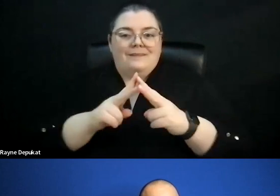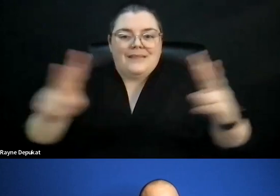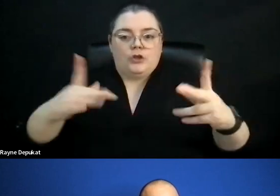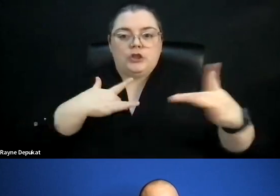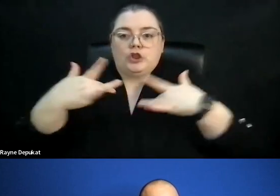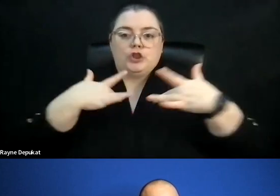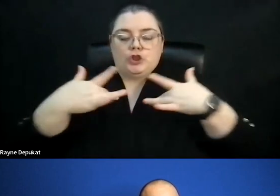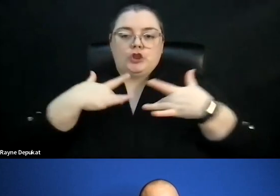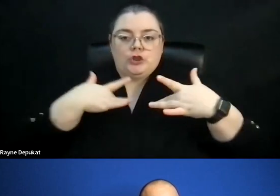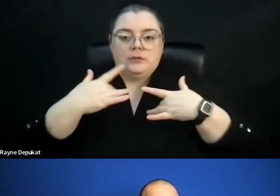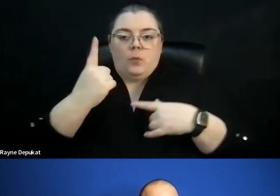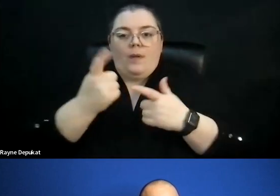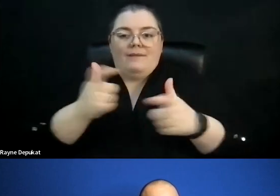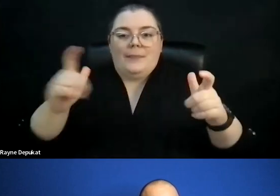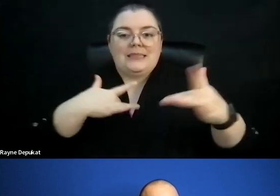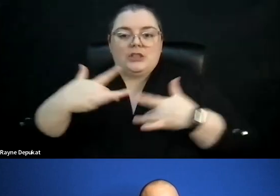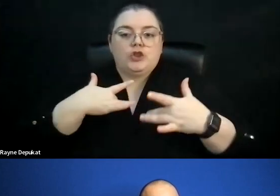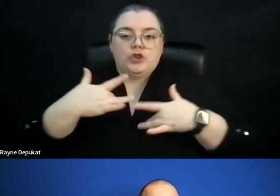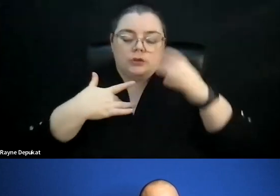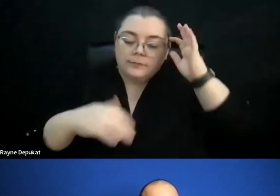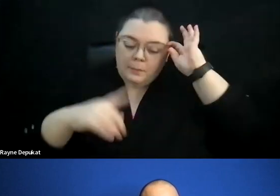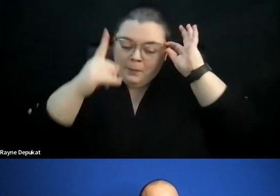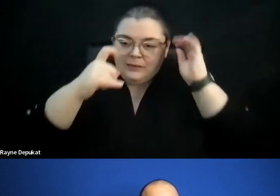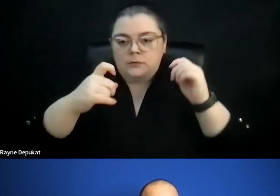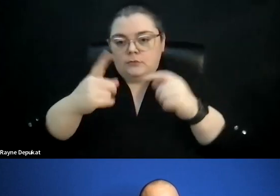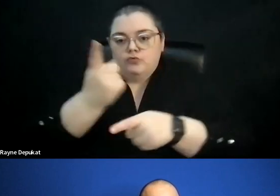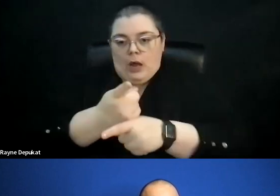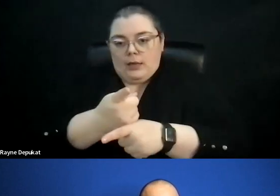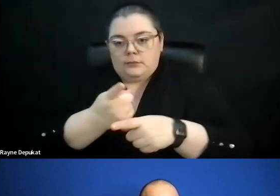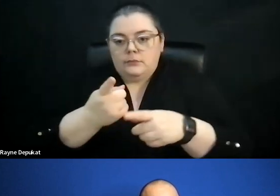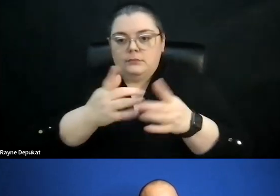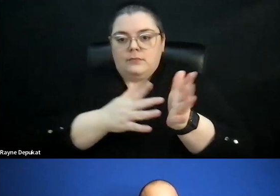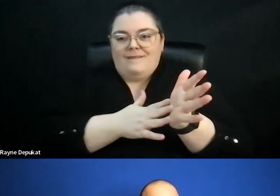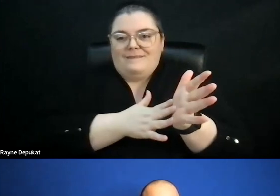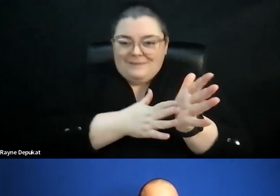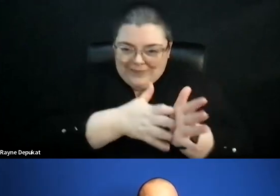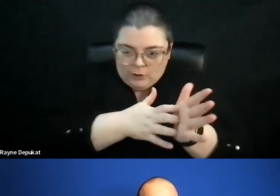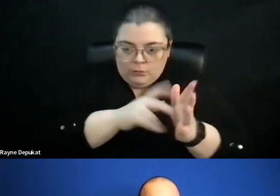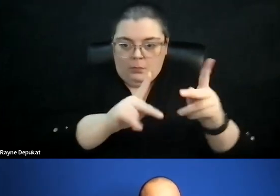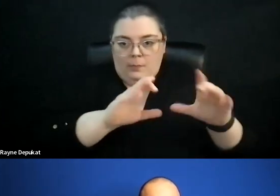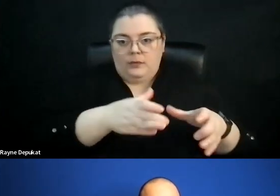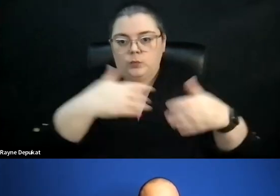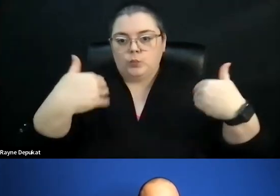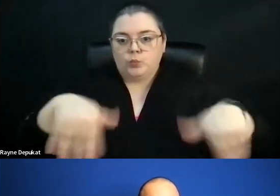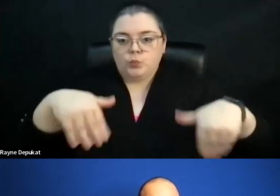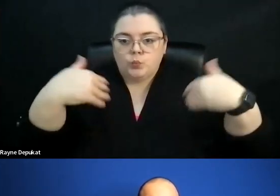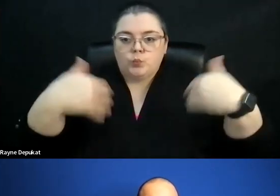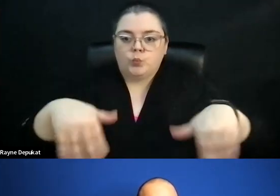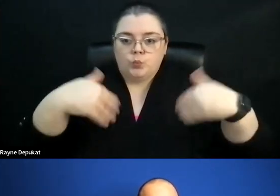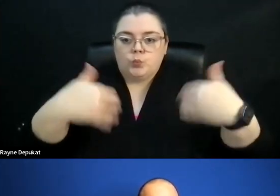this committee has been very concerned. It's one of our biggest concerns, because you're right. It's a